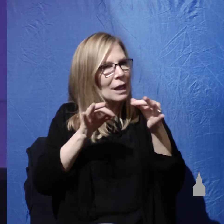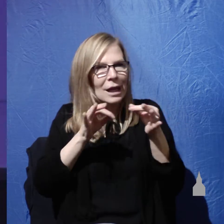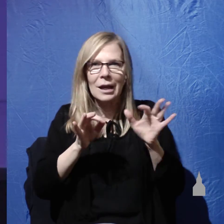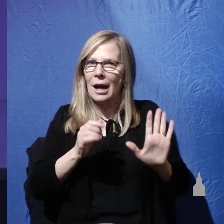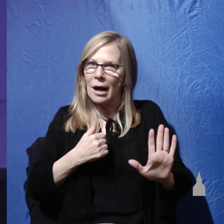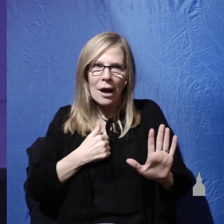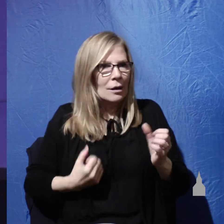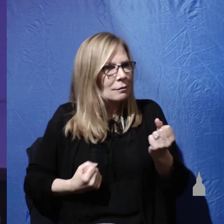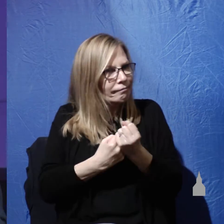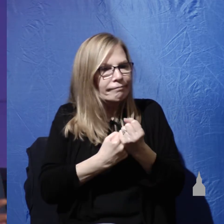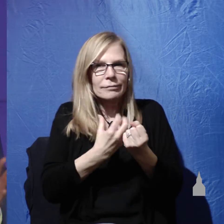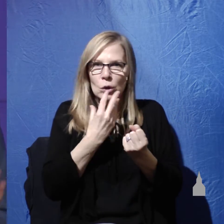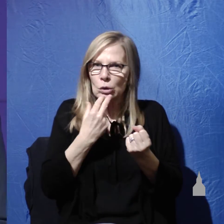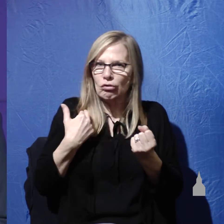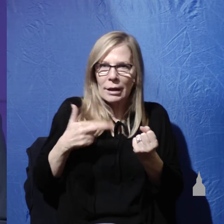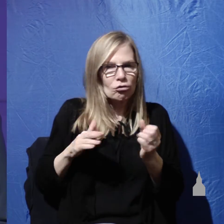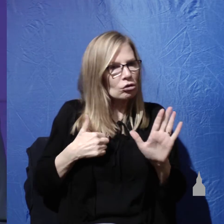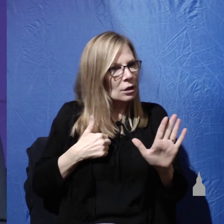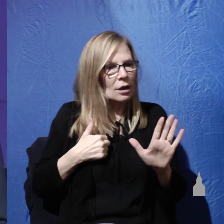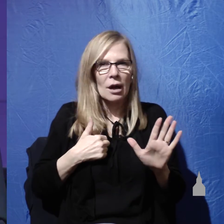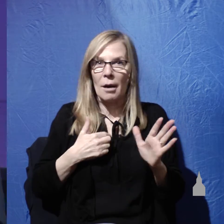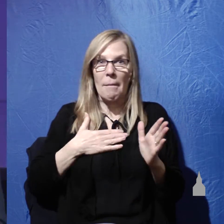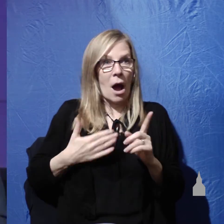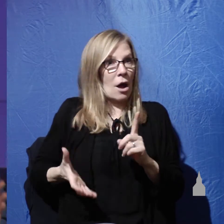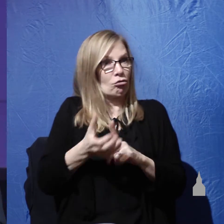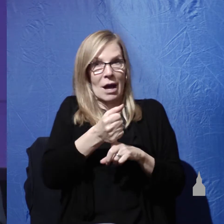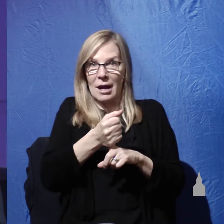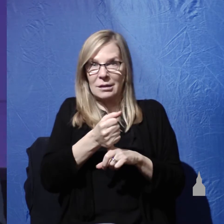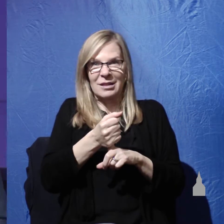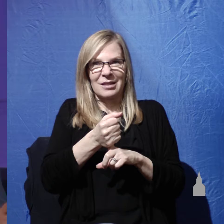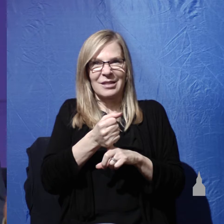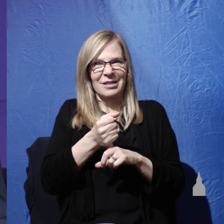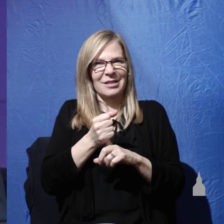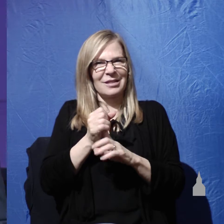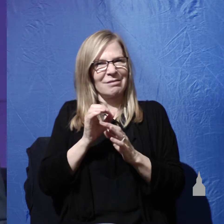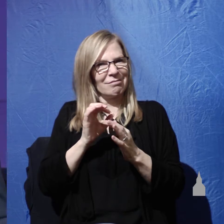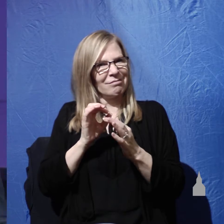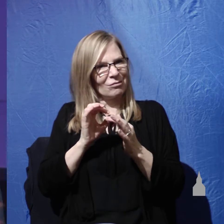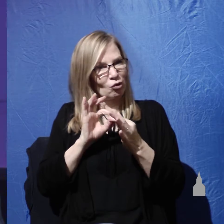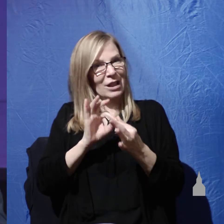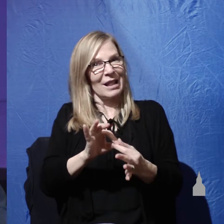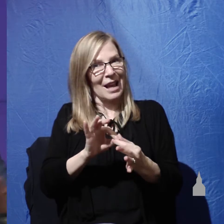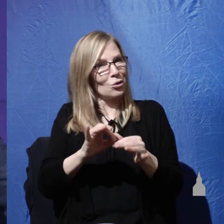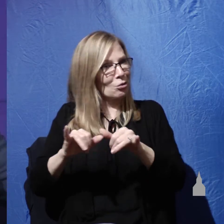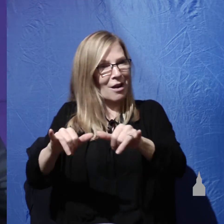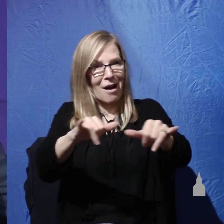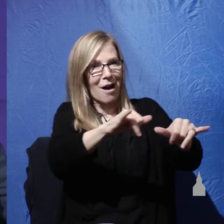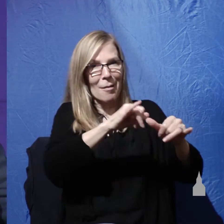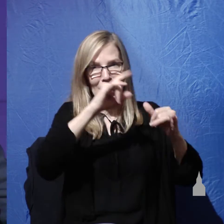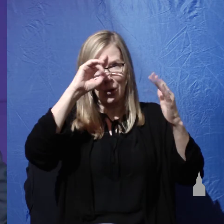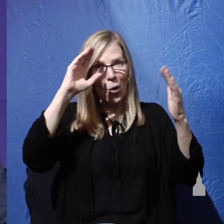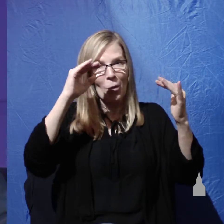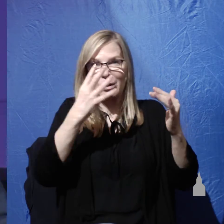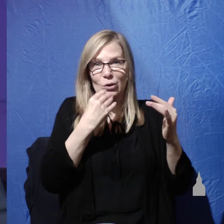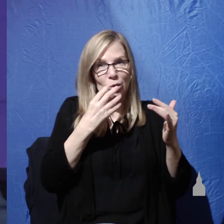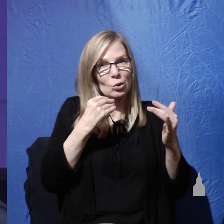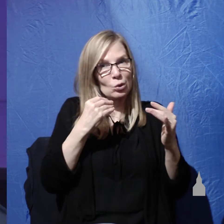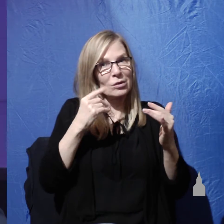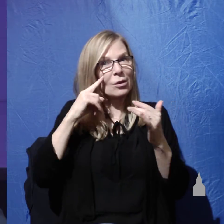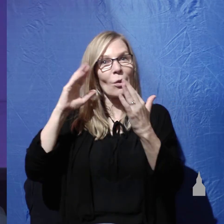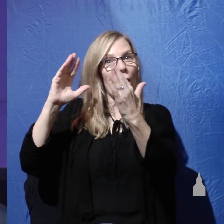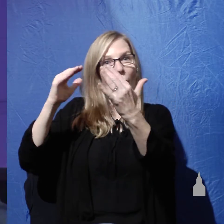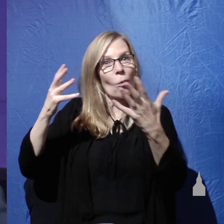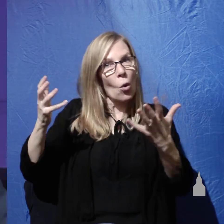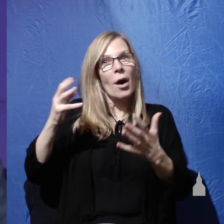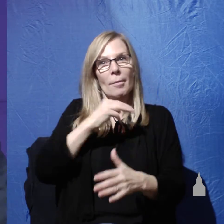explaining to them that his arrest has to do with the common hope as Jews that they all share, and that is the